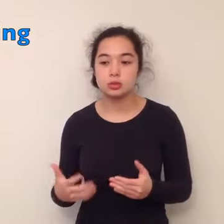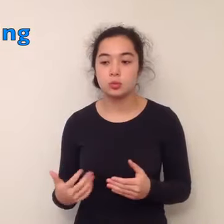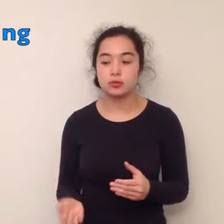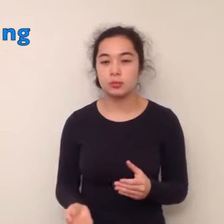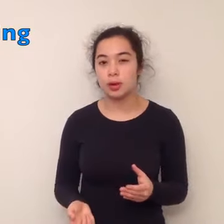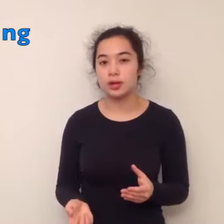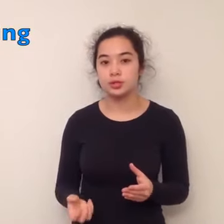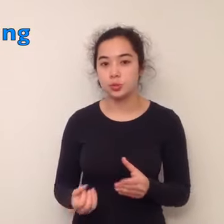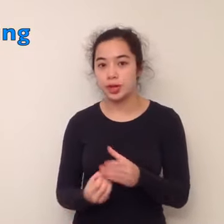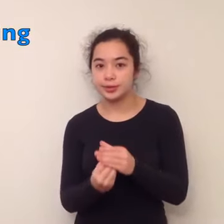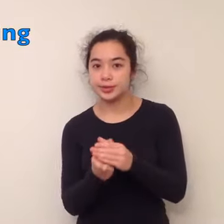the word for plant as well, so